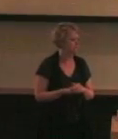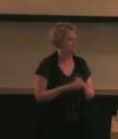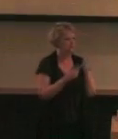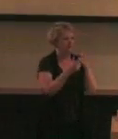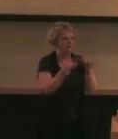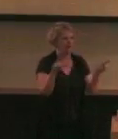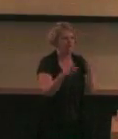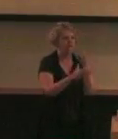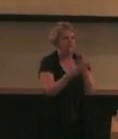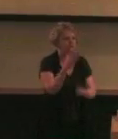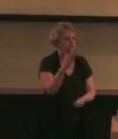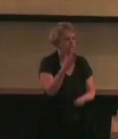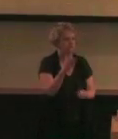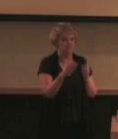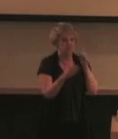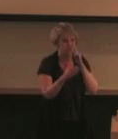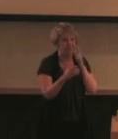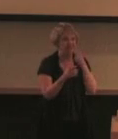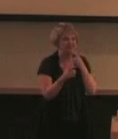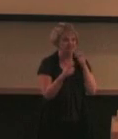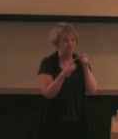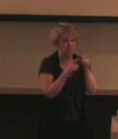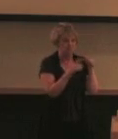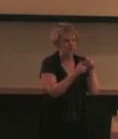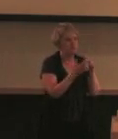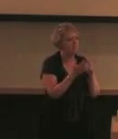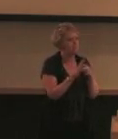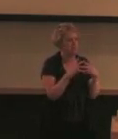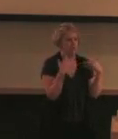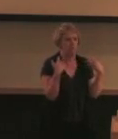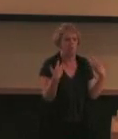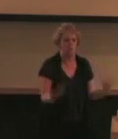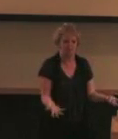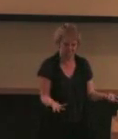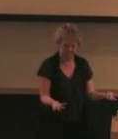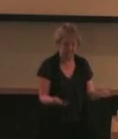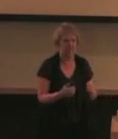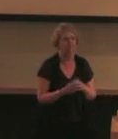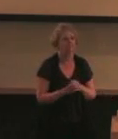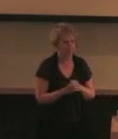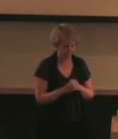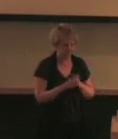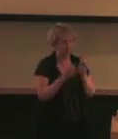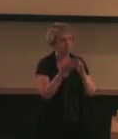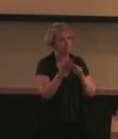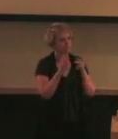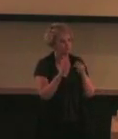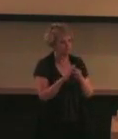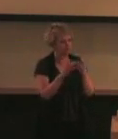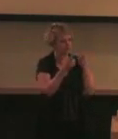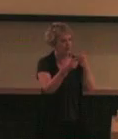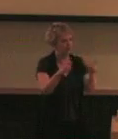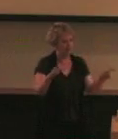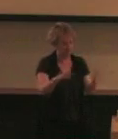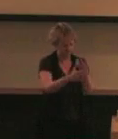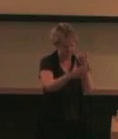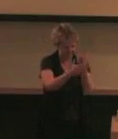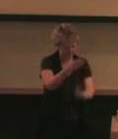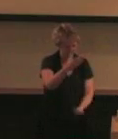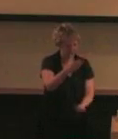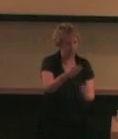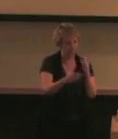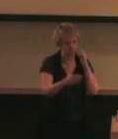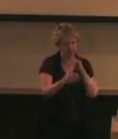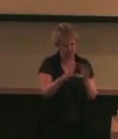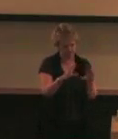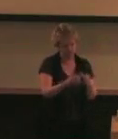language disfluency. Heard me say this a few times. What does that mean? Well, it means language deprivation of deaf